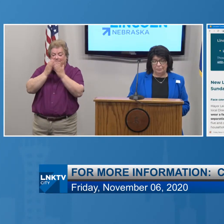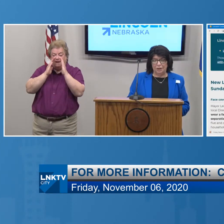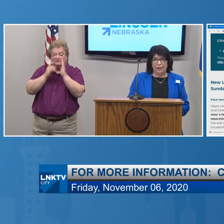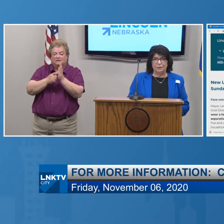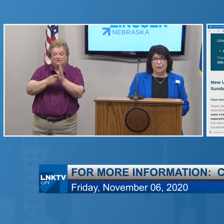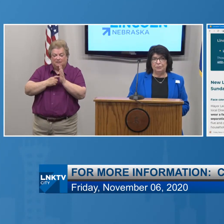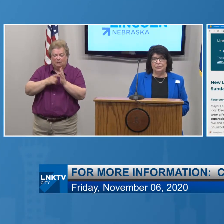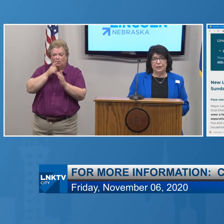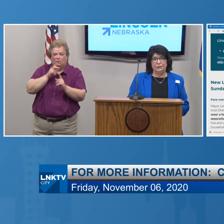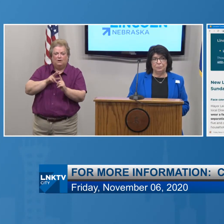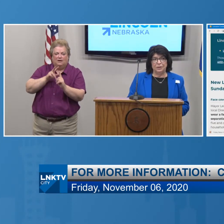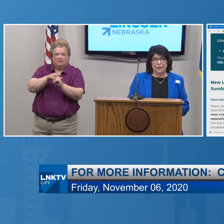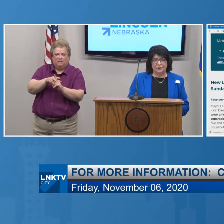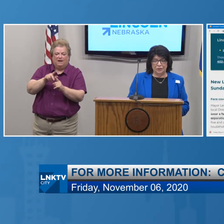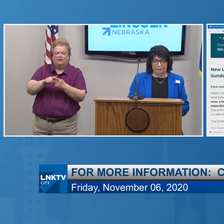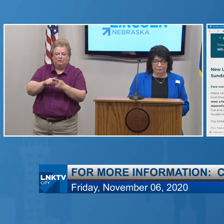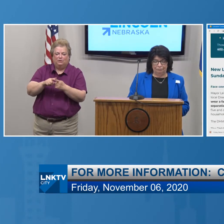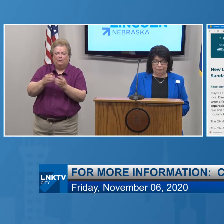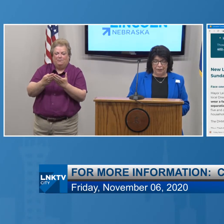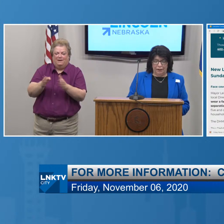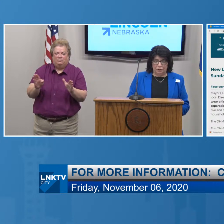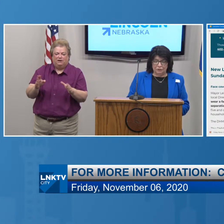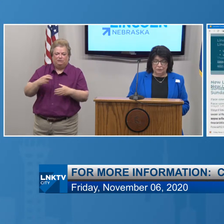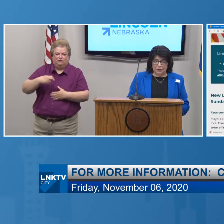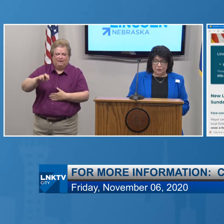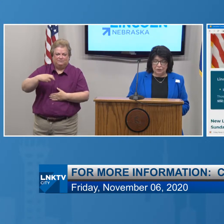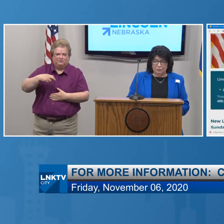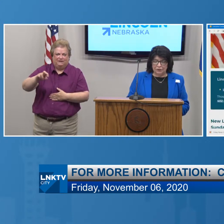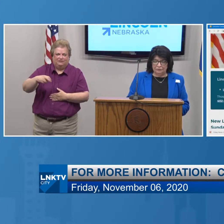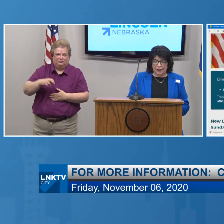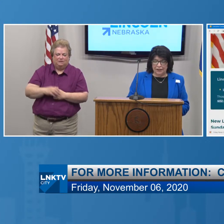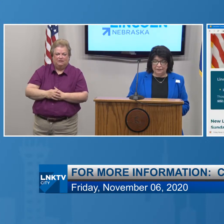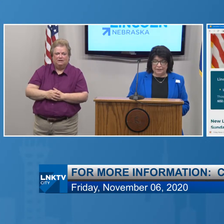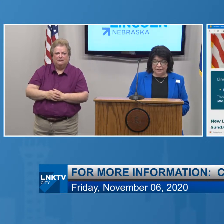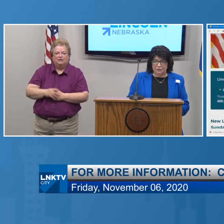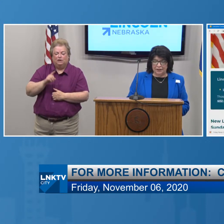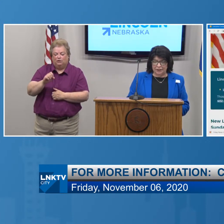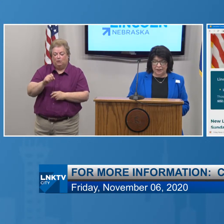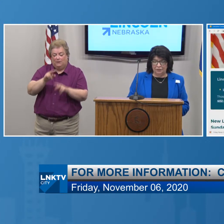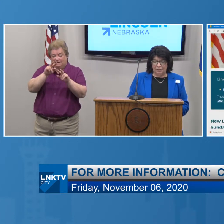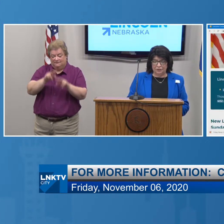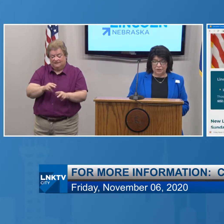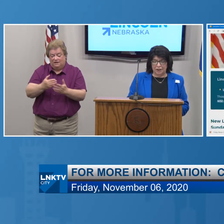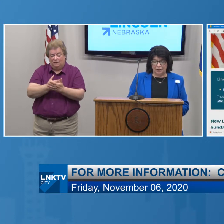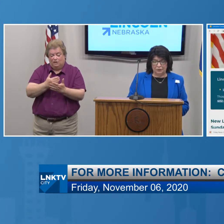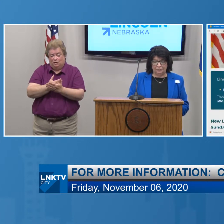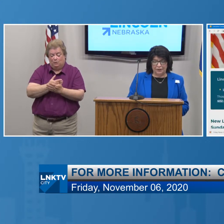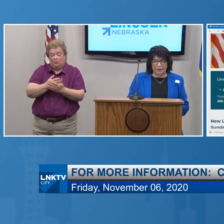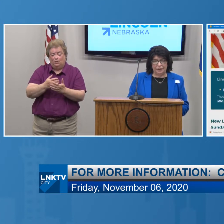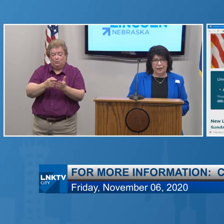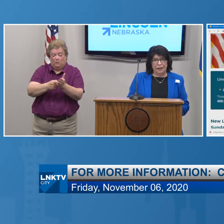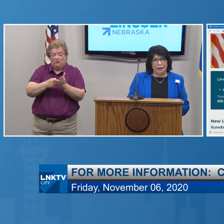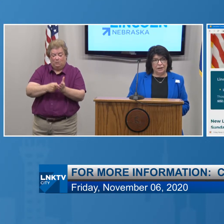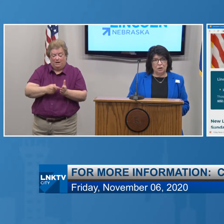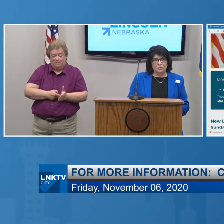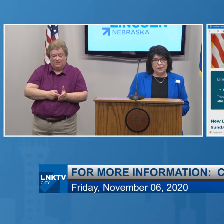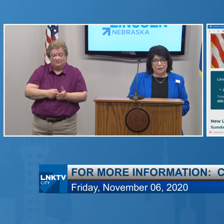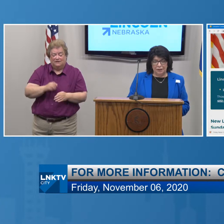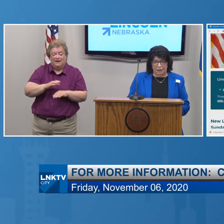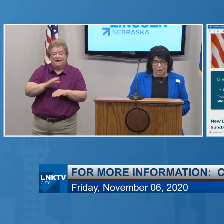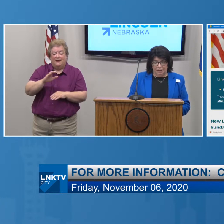does apply to public transportation. You can view the revised directed health measure on our website